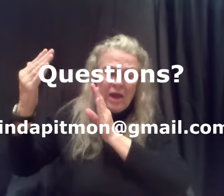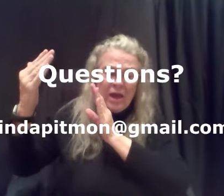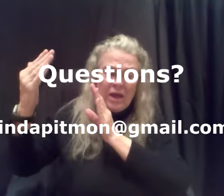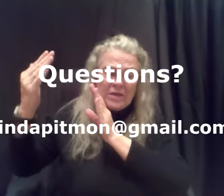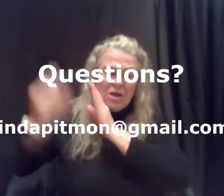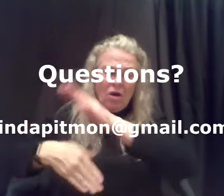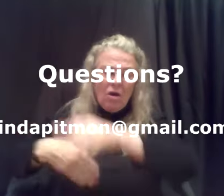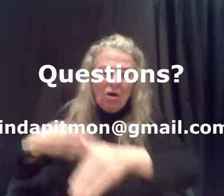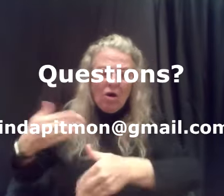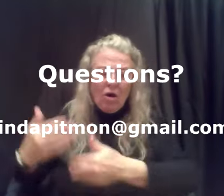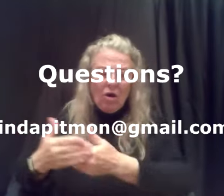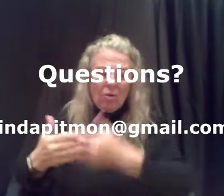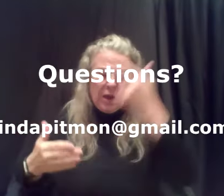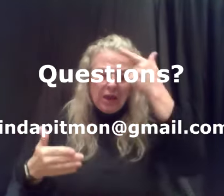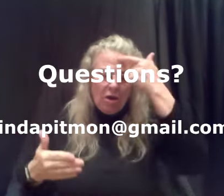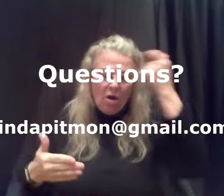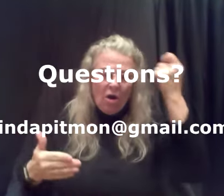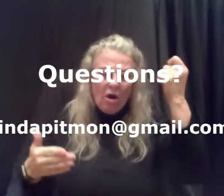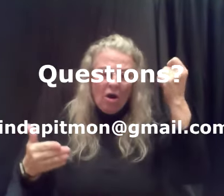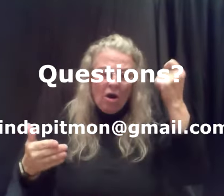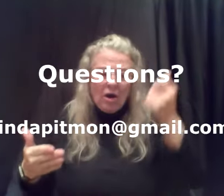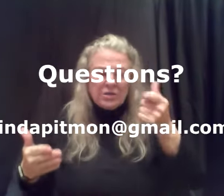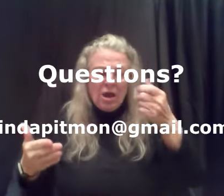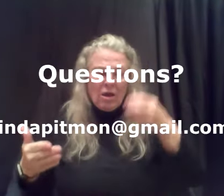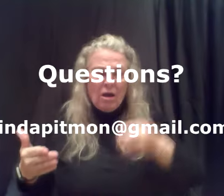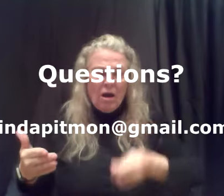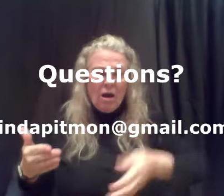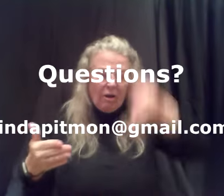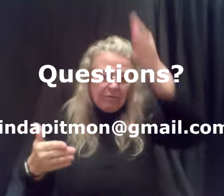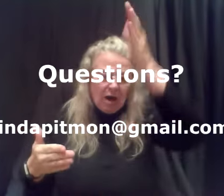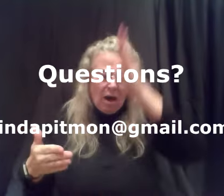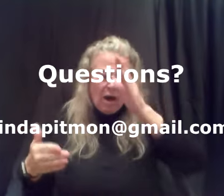face. All because of